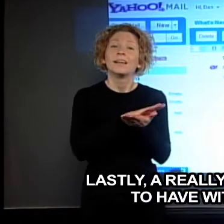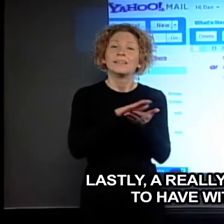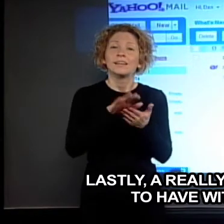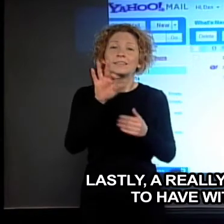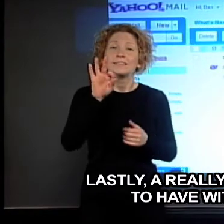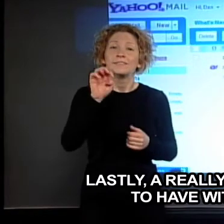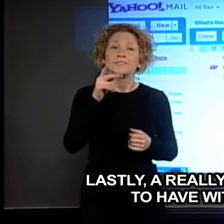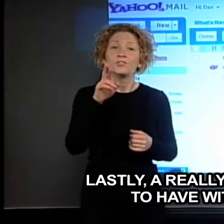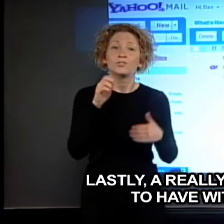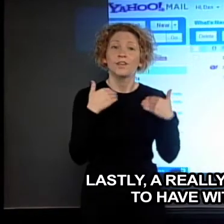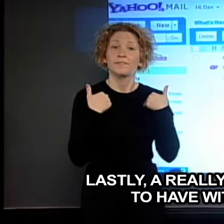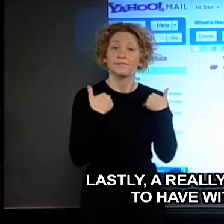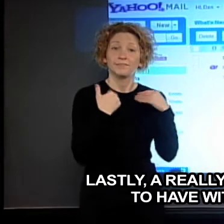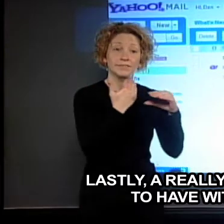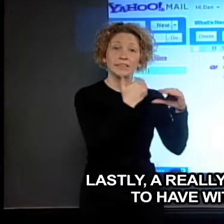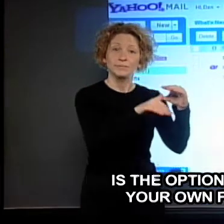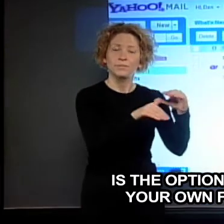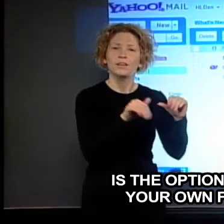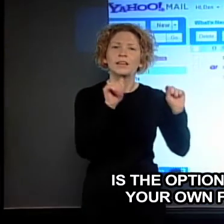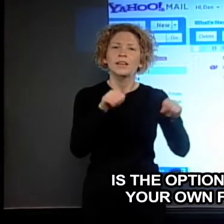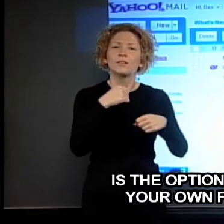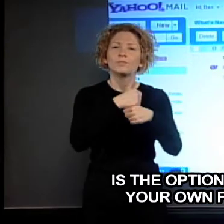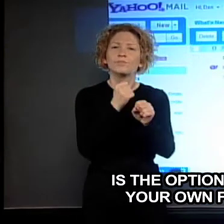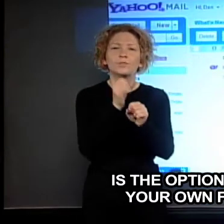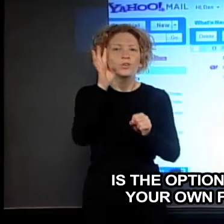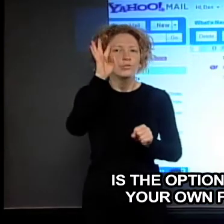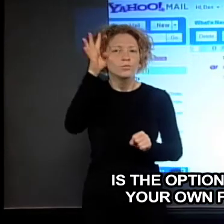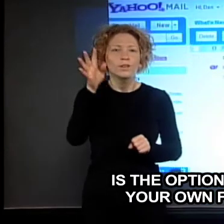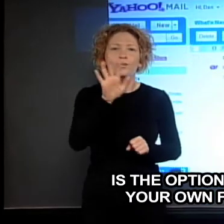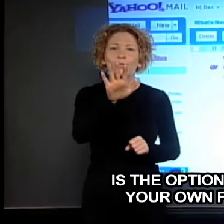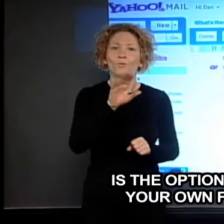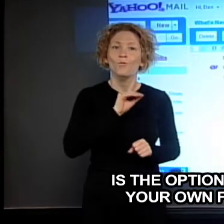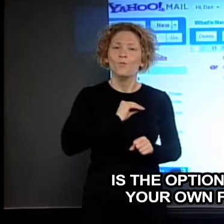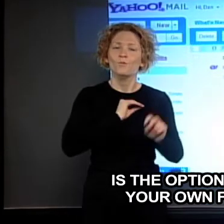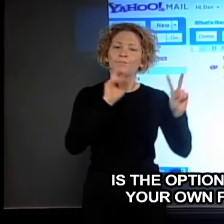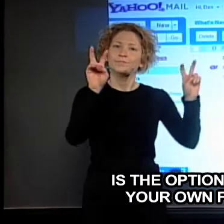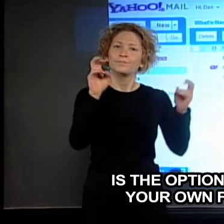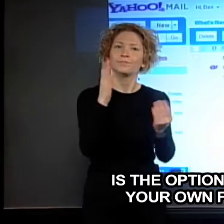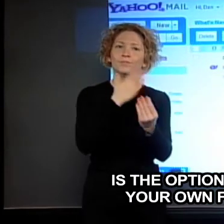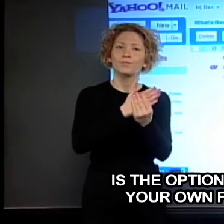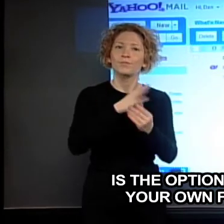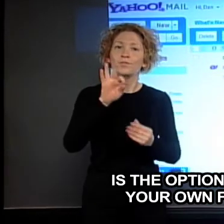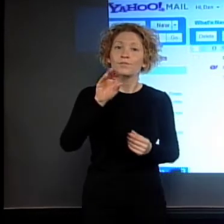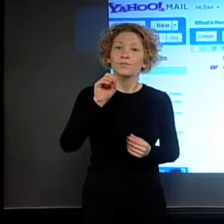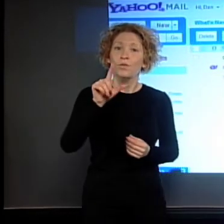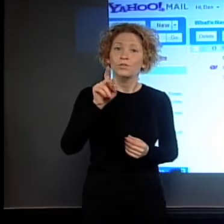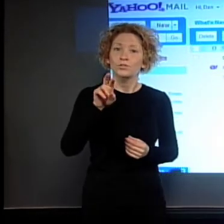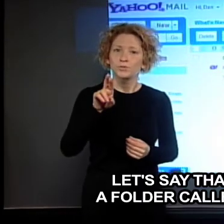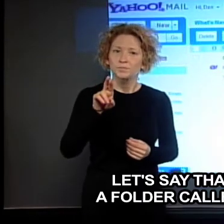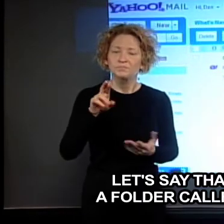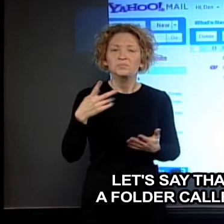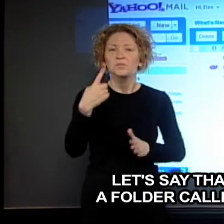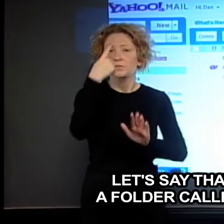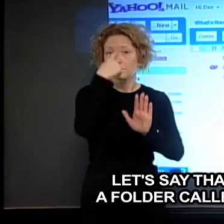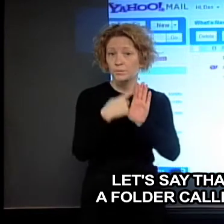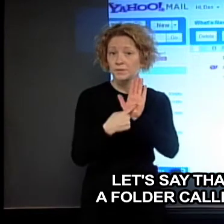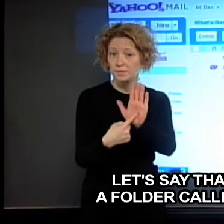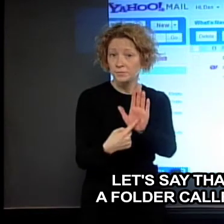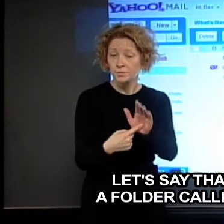Lastly, a really nice feature to have with email is the option of making your own folders. Let's say you have a folder called